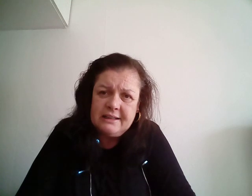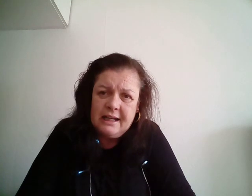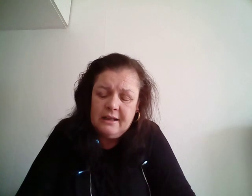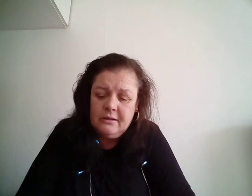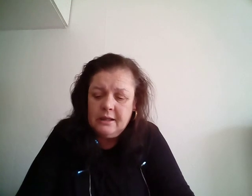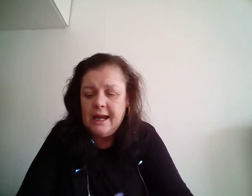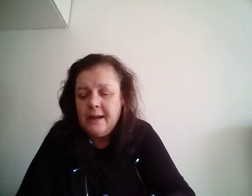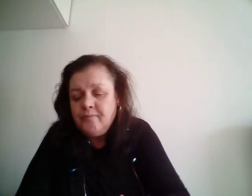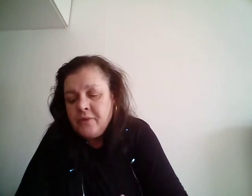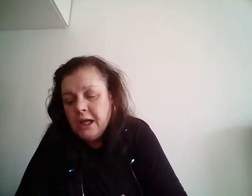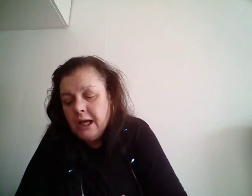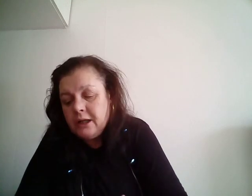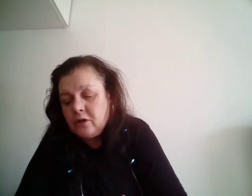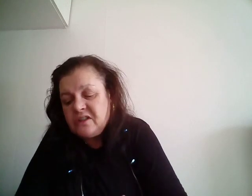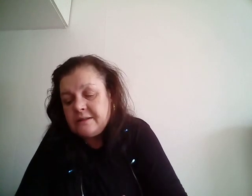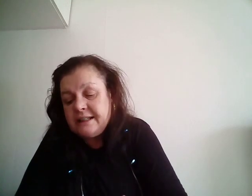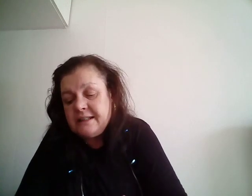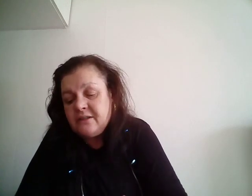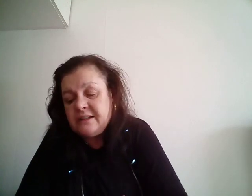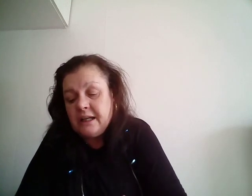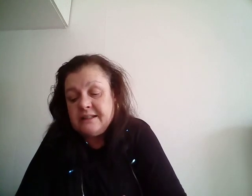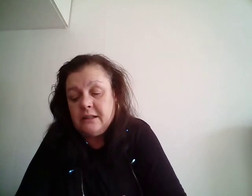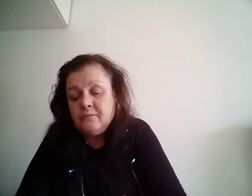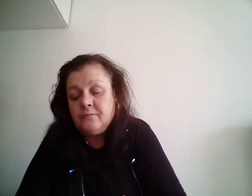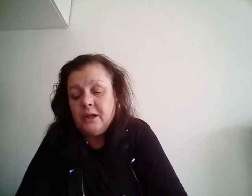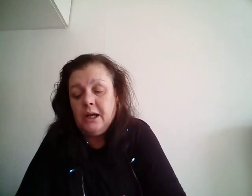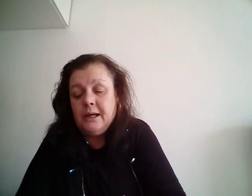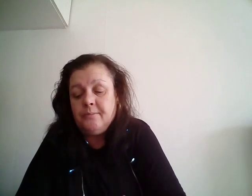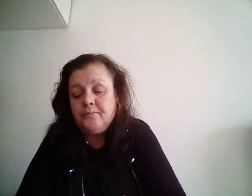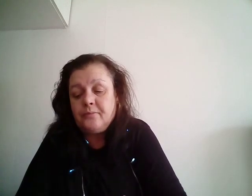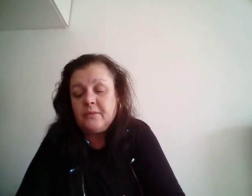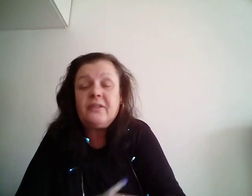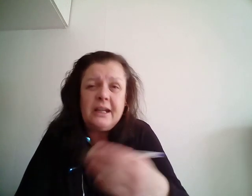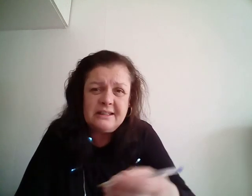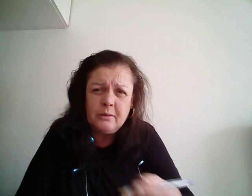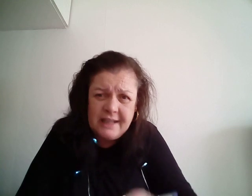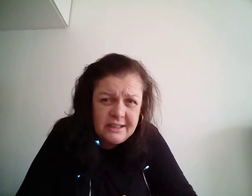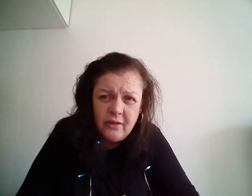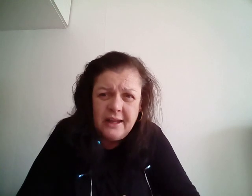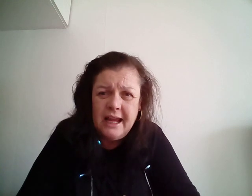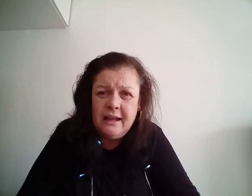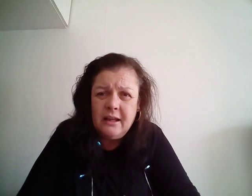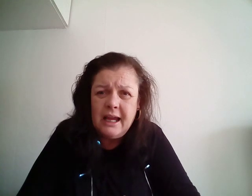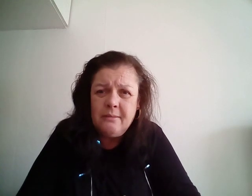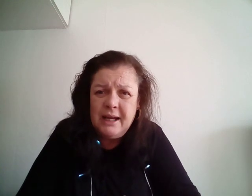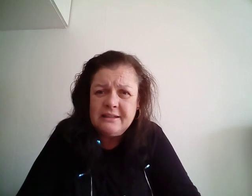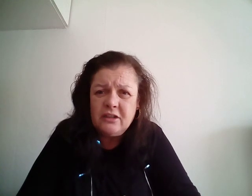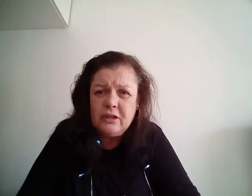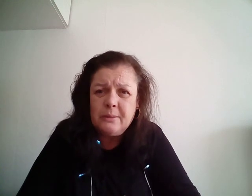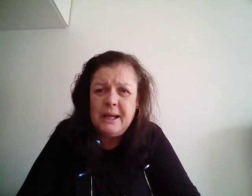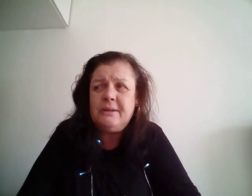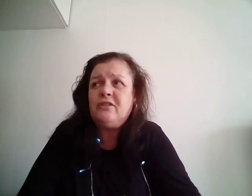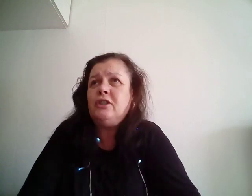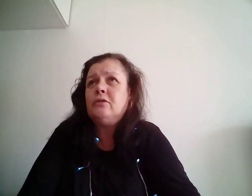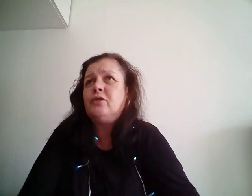Insider, okay? And of course, I was listening to certain things that were said on there, okay, my delicious little babies. You'll